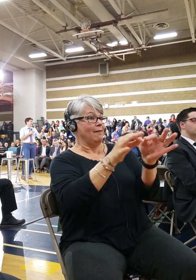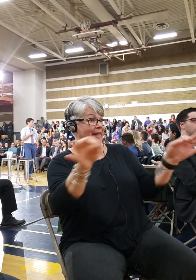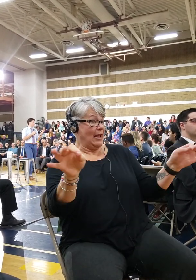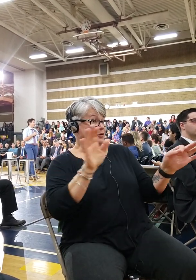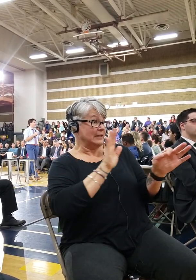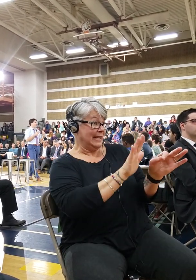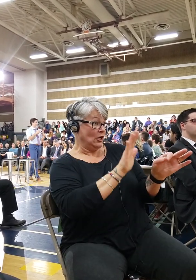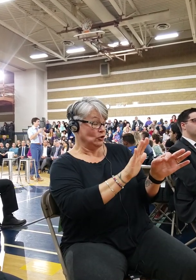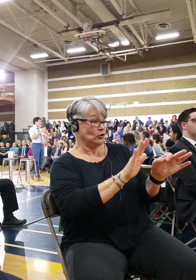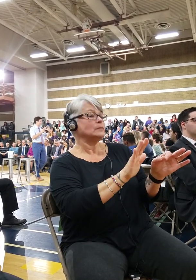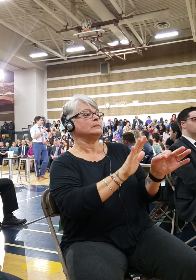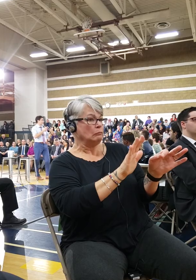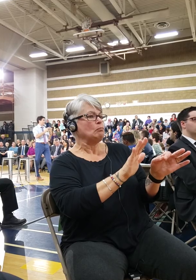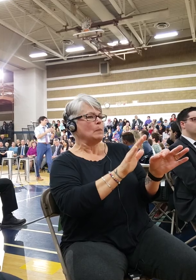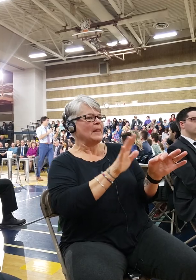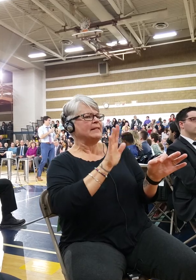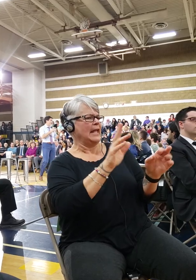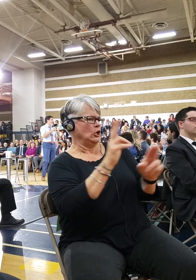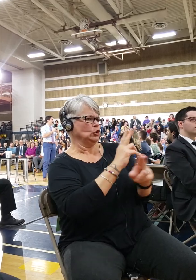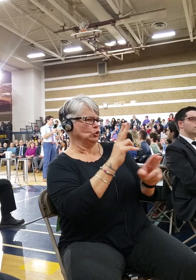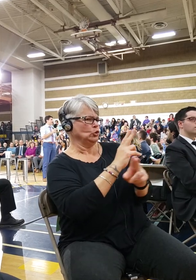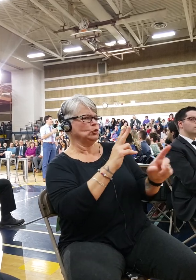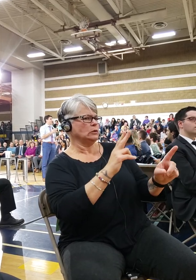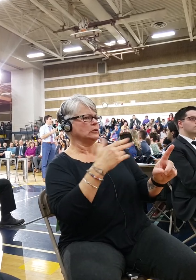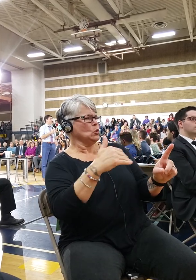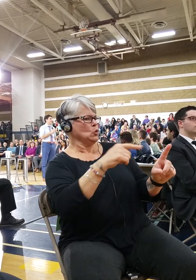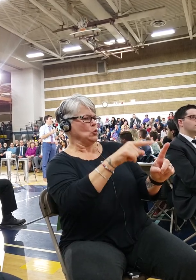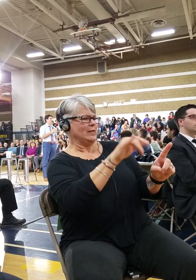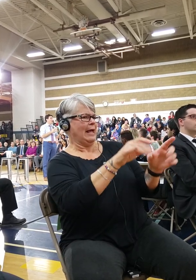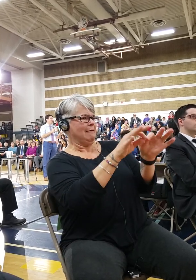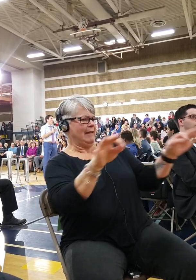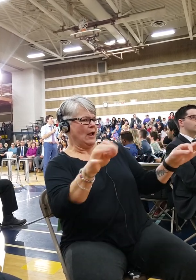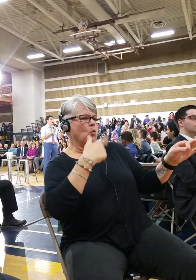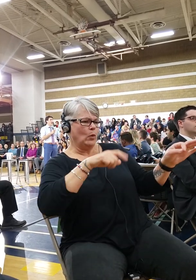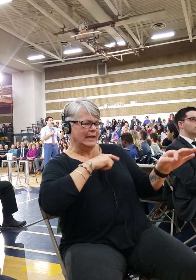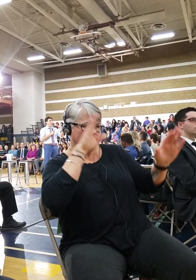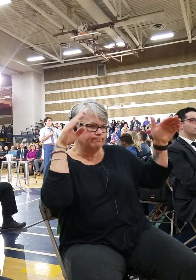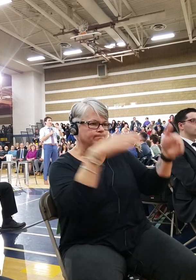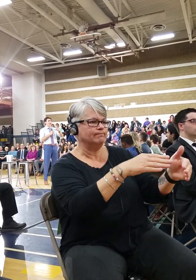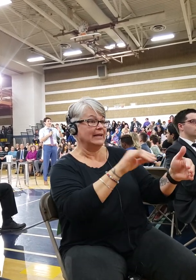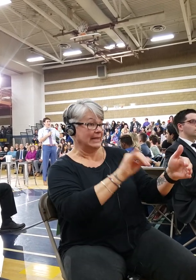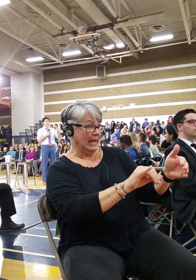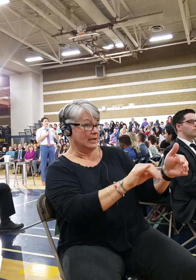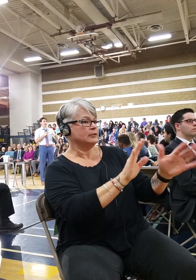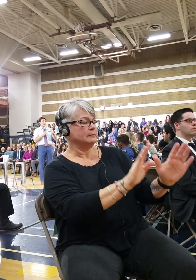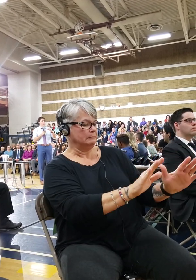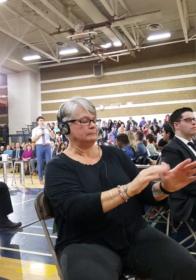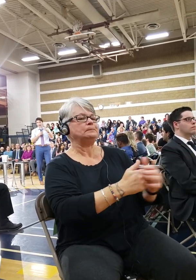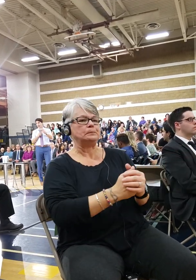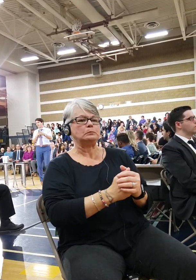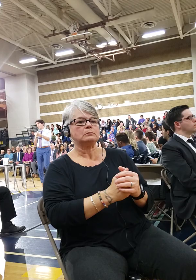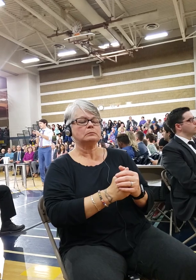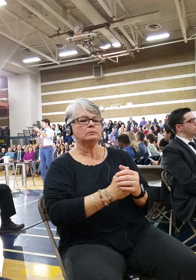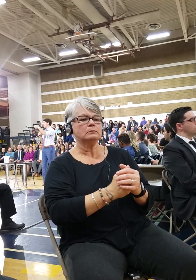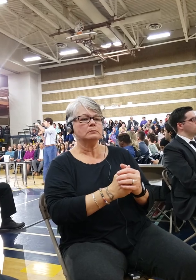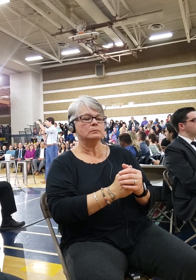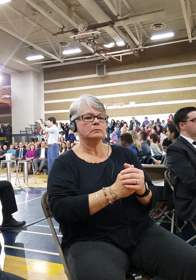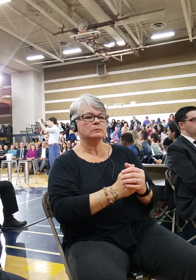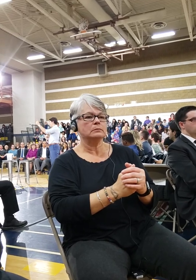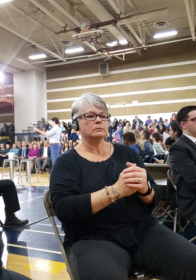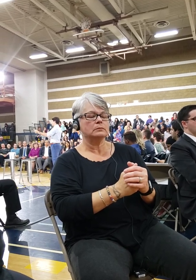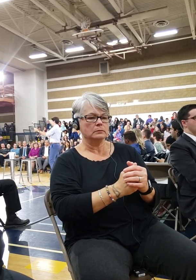very official level and that needs particular attention to it. We will not be able to